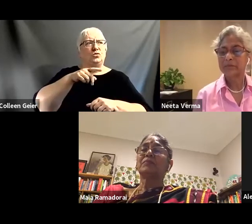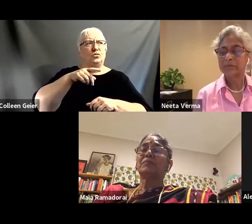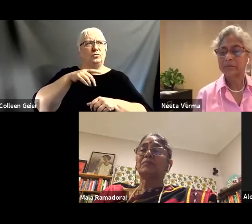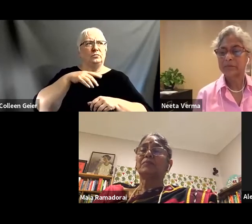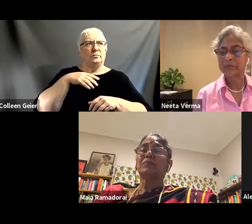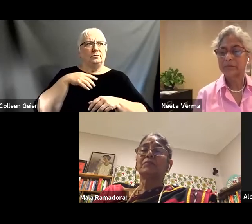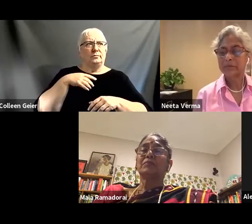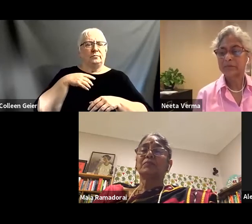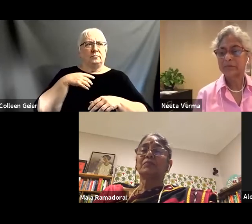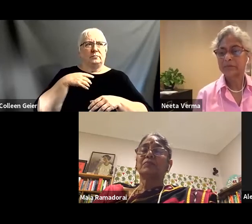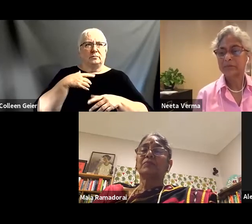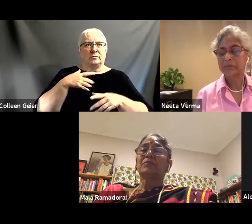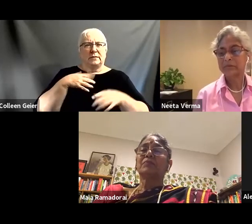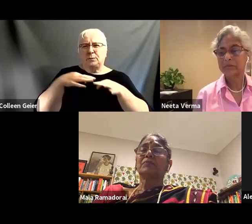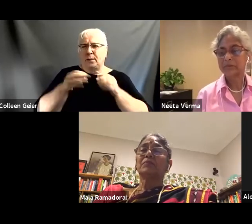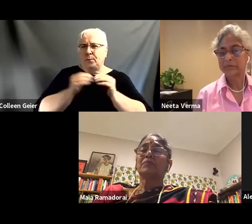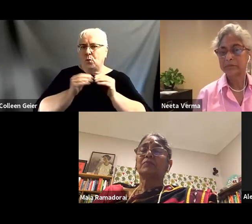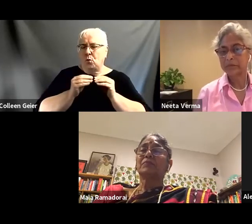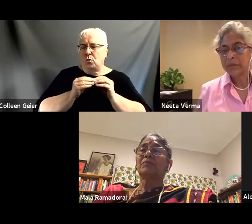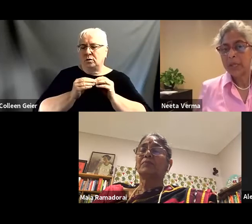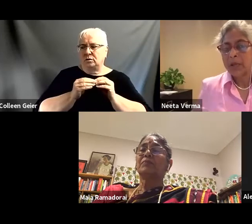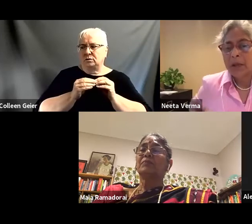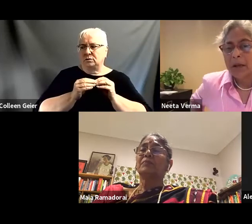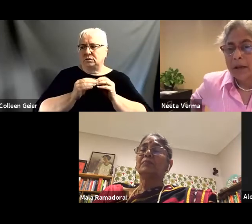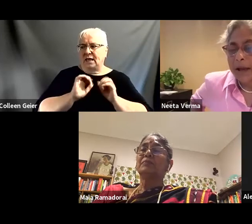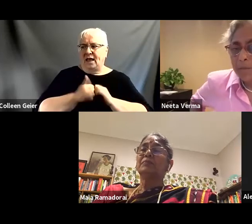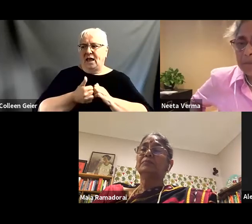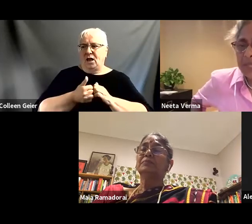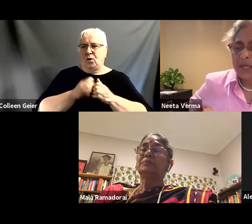contribute to the current COVID crisis?